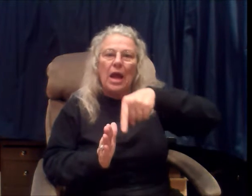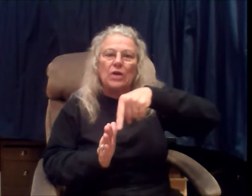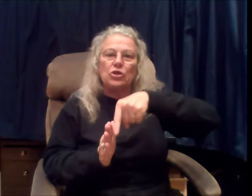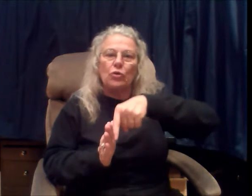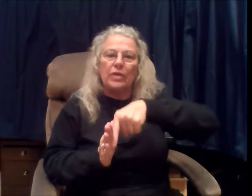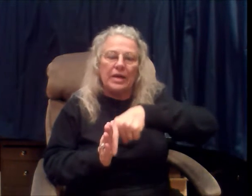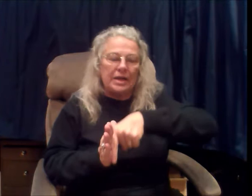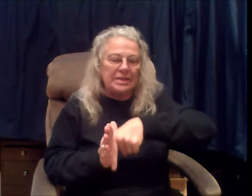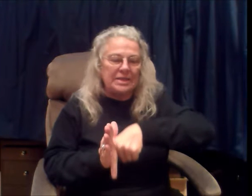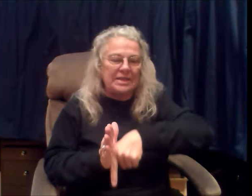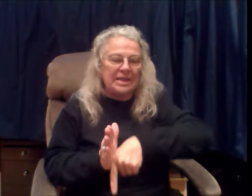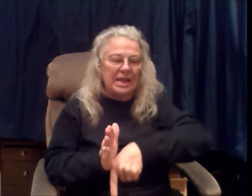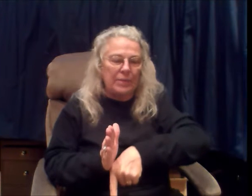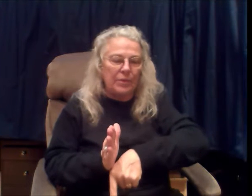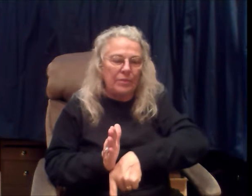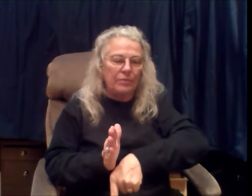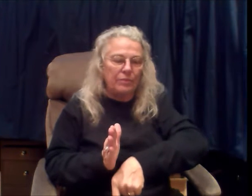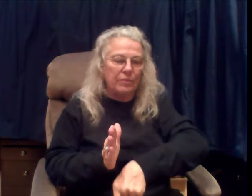and show that it is deep.